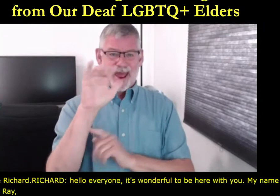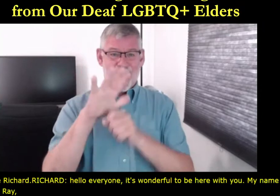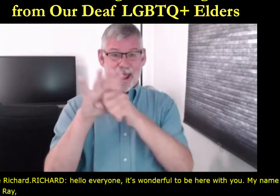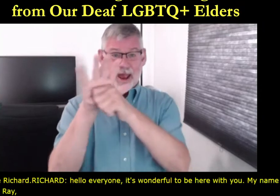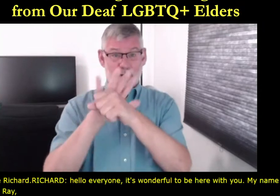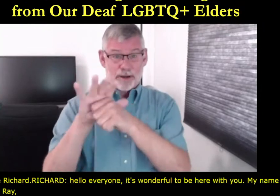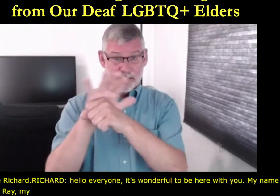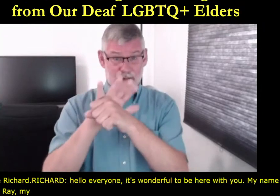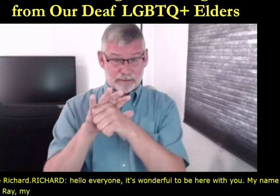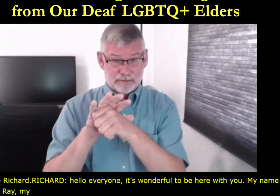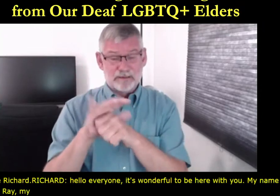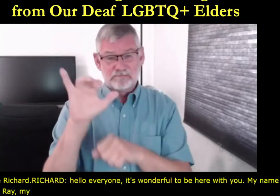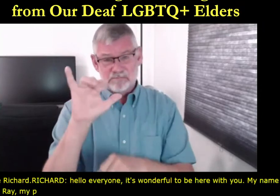northeast of the bay area